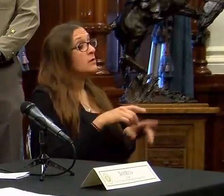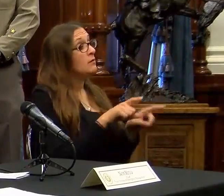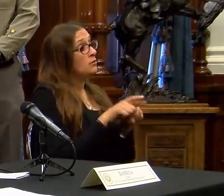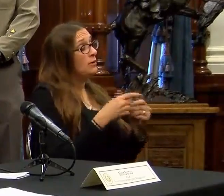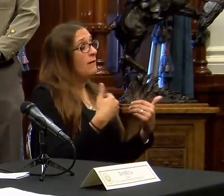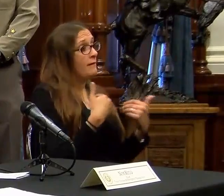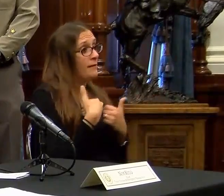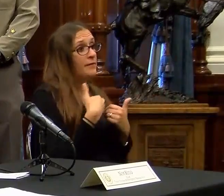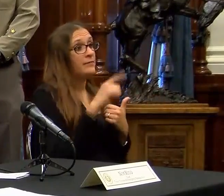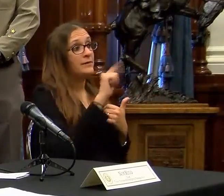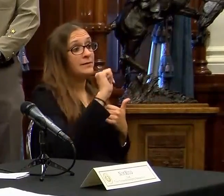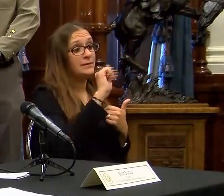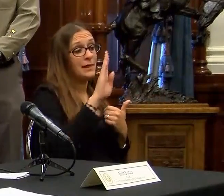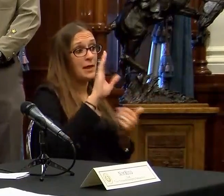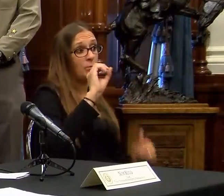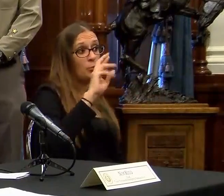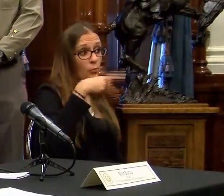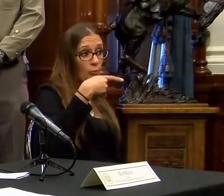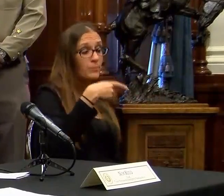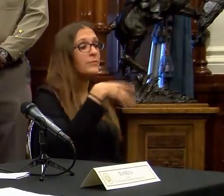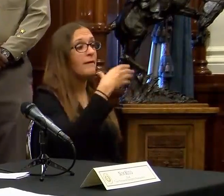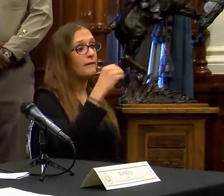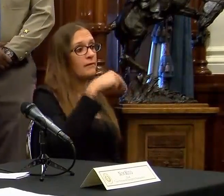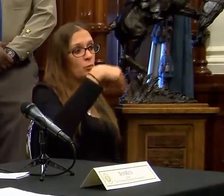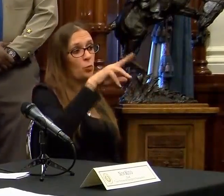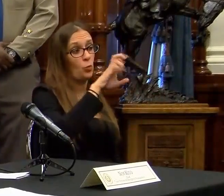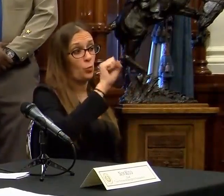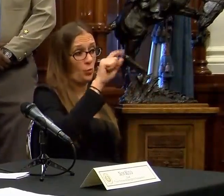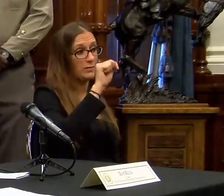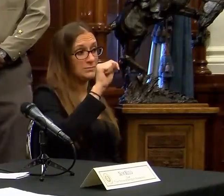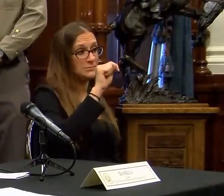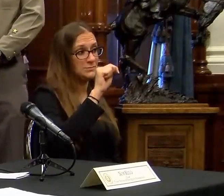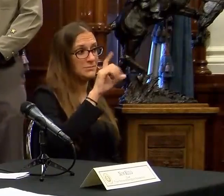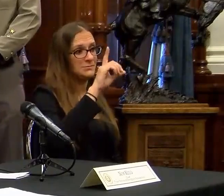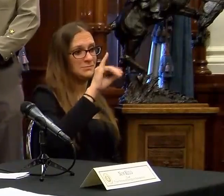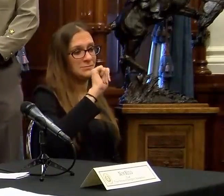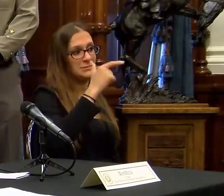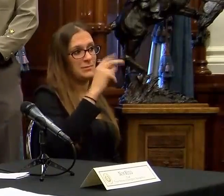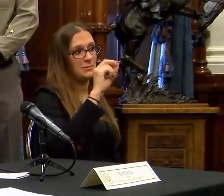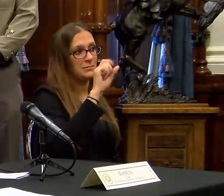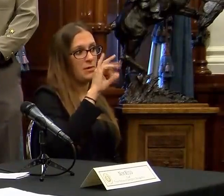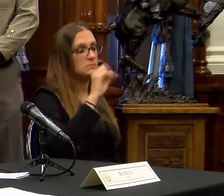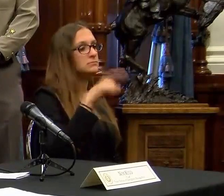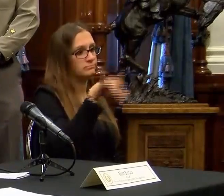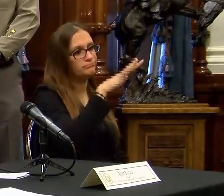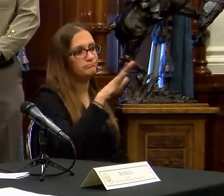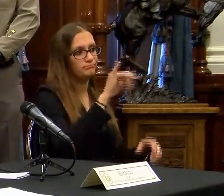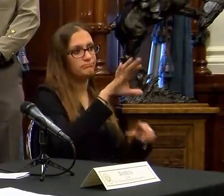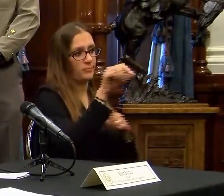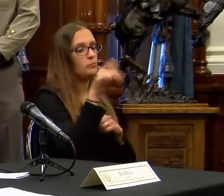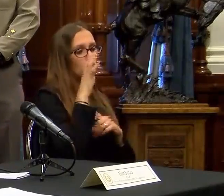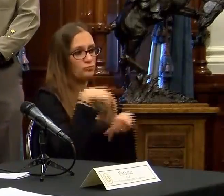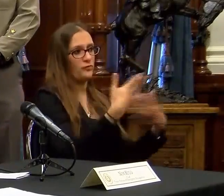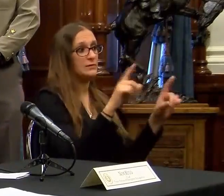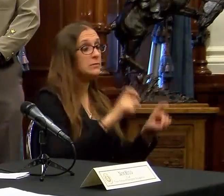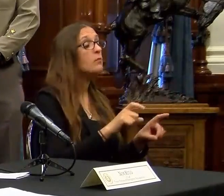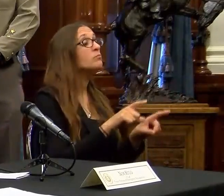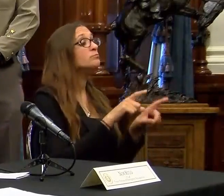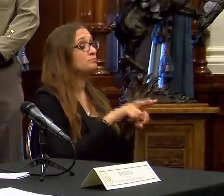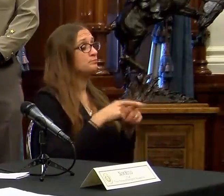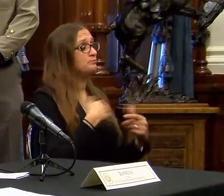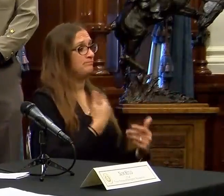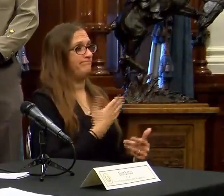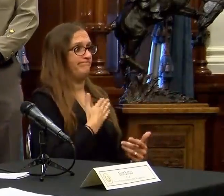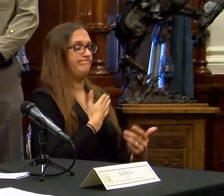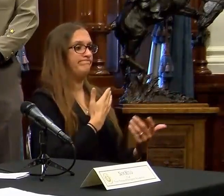is LabCorp and Quest Diagnostics that provide testing. I'm also pleased to announce